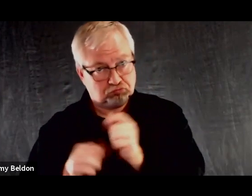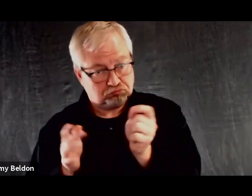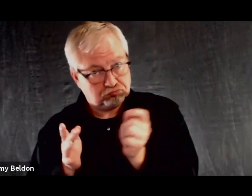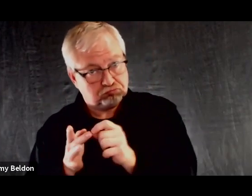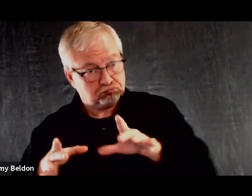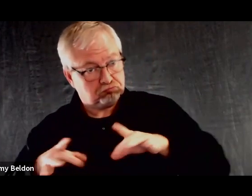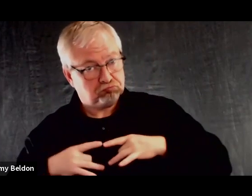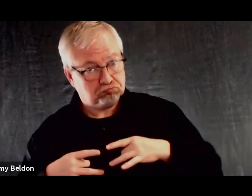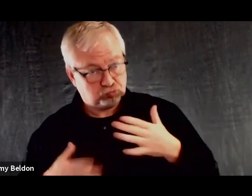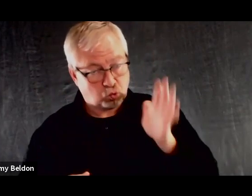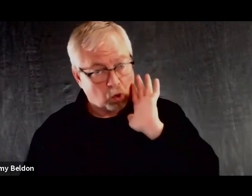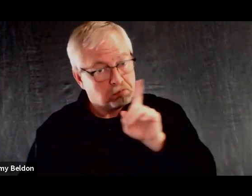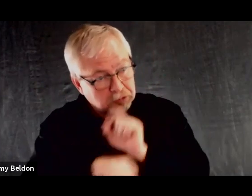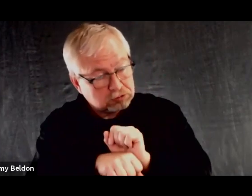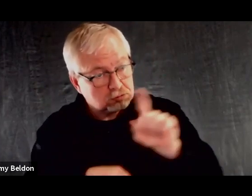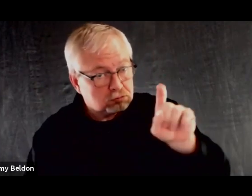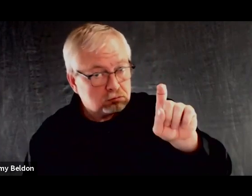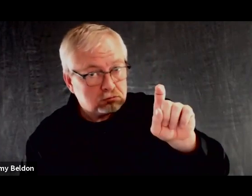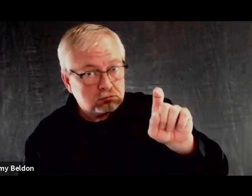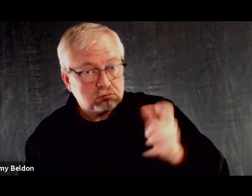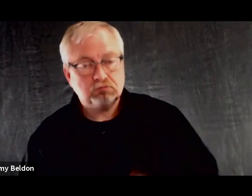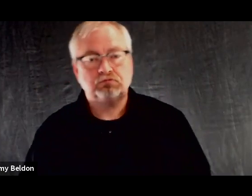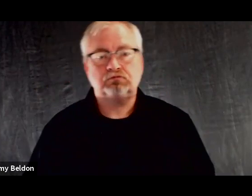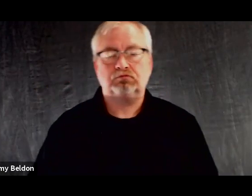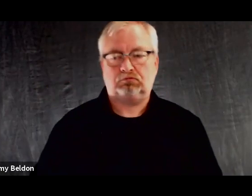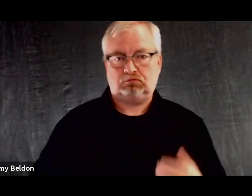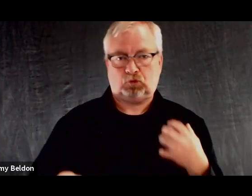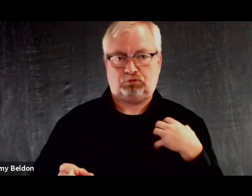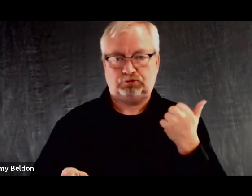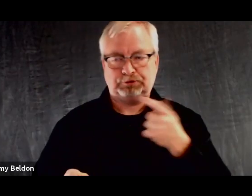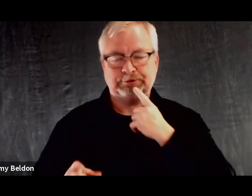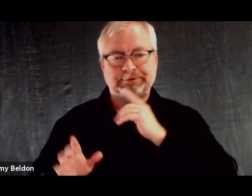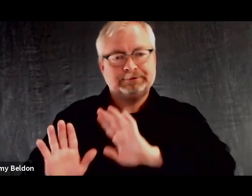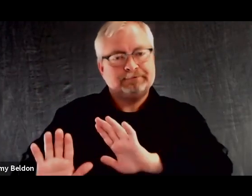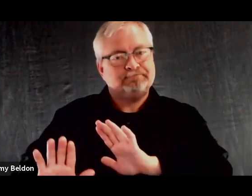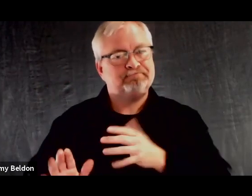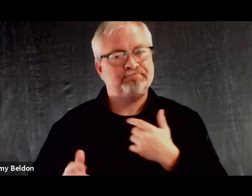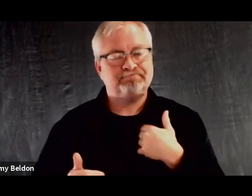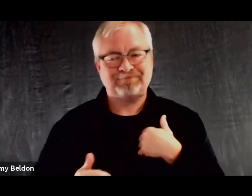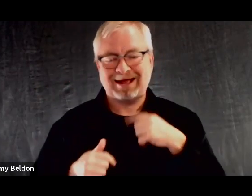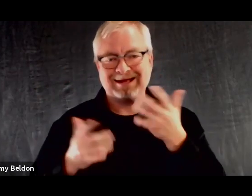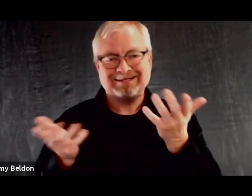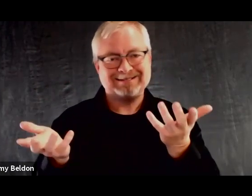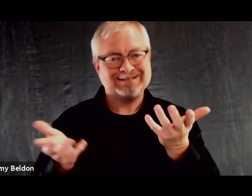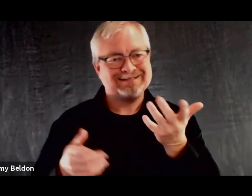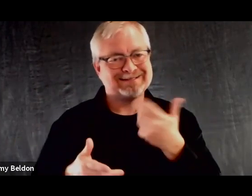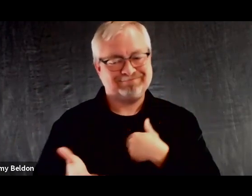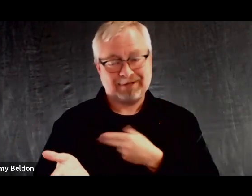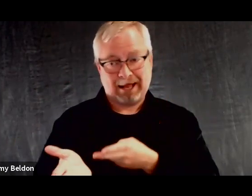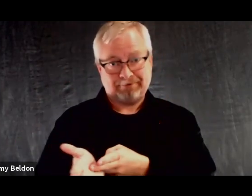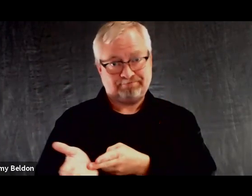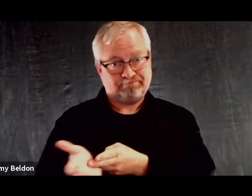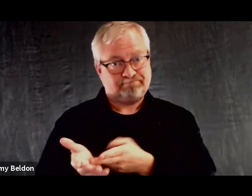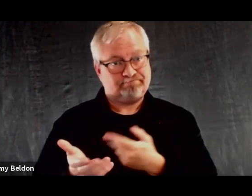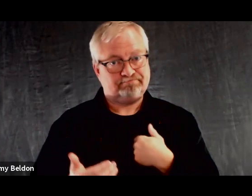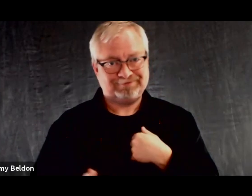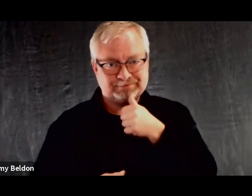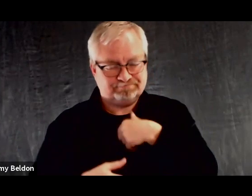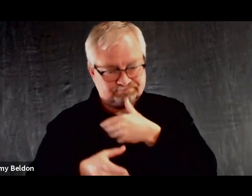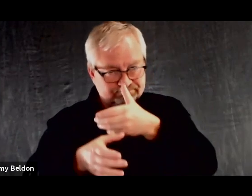Yeah, again, I just have to defer that I am not an expert on the process of validating the tests. I